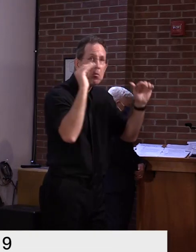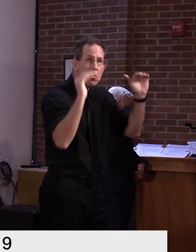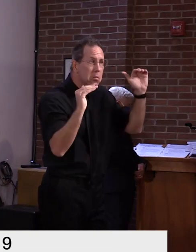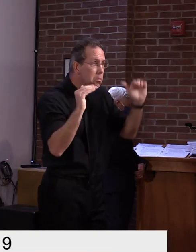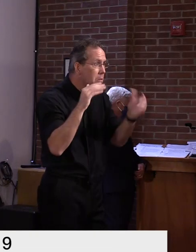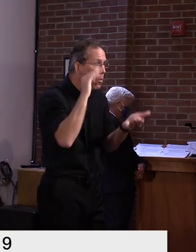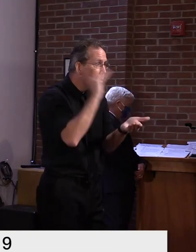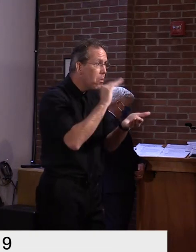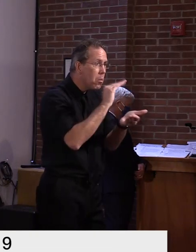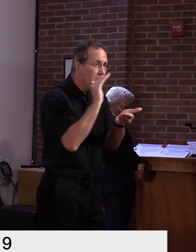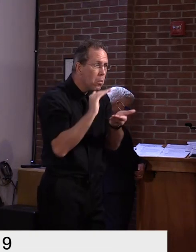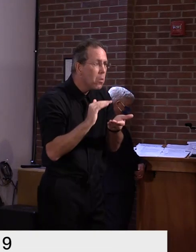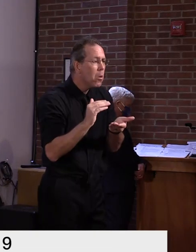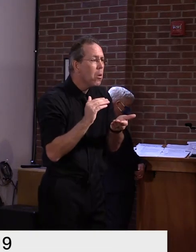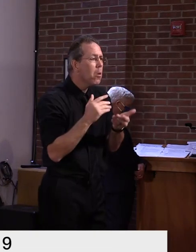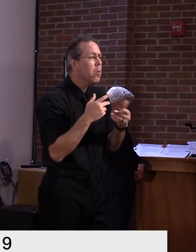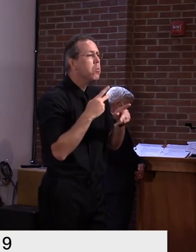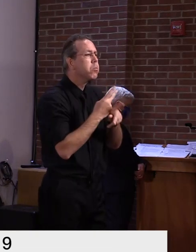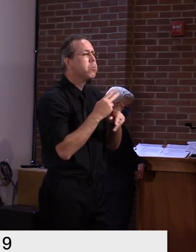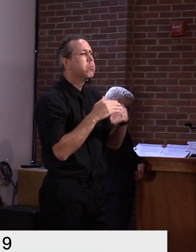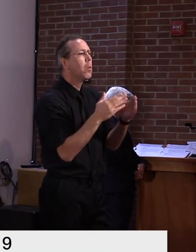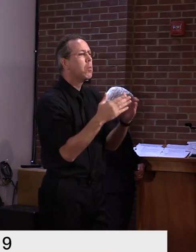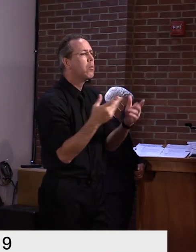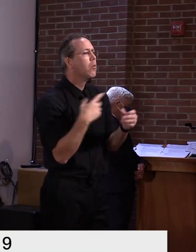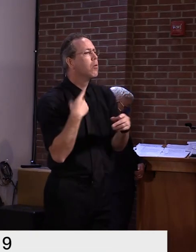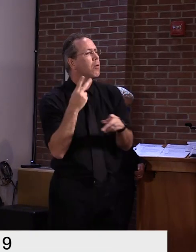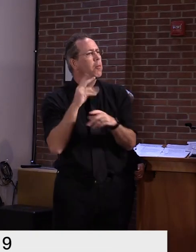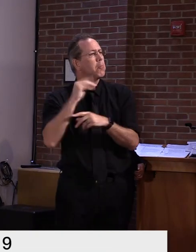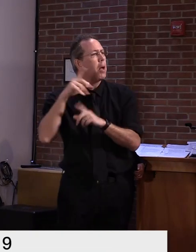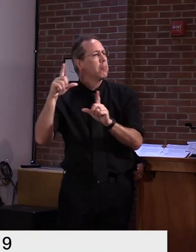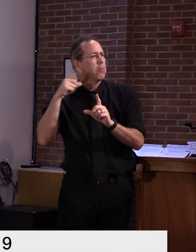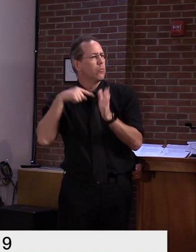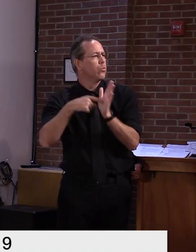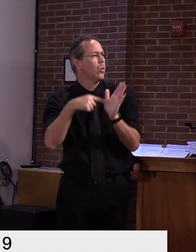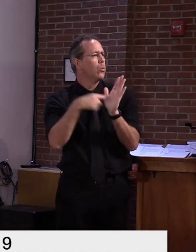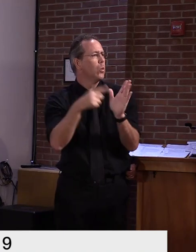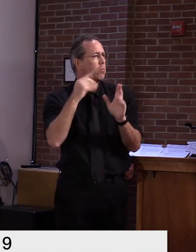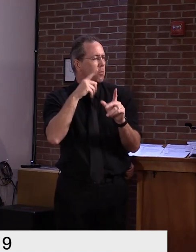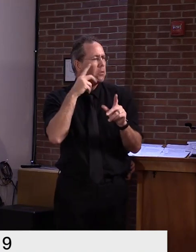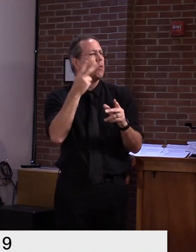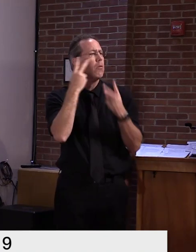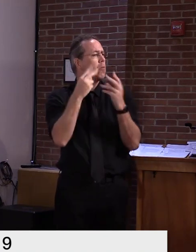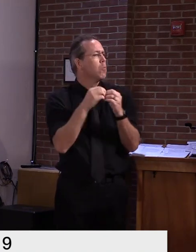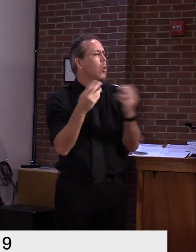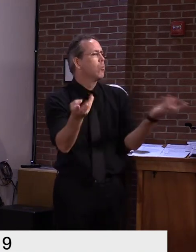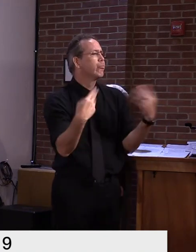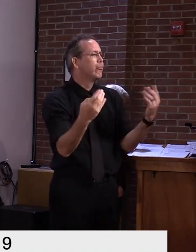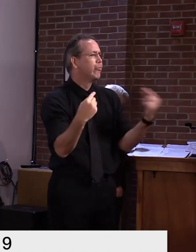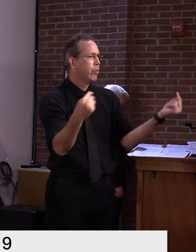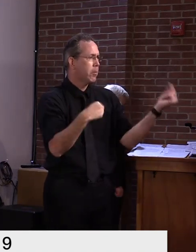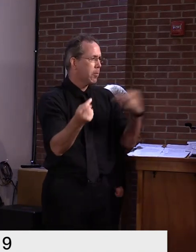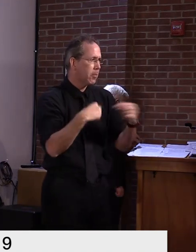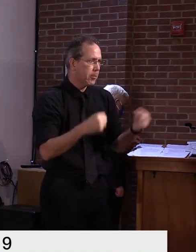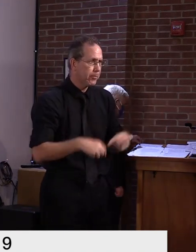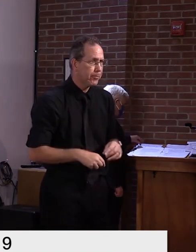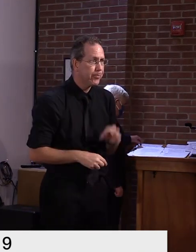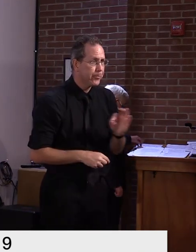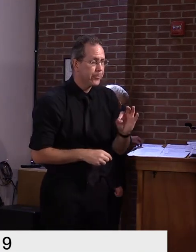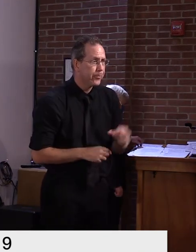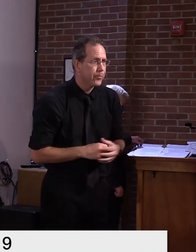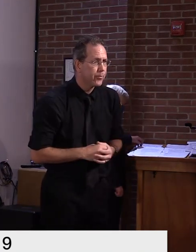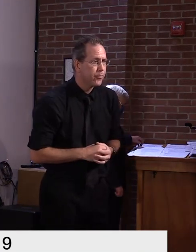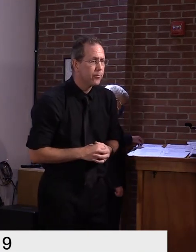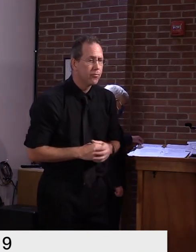travel area to more people coming into the state safely. Got it, thanks. And the question for Secretary Smith is, how much